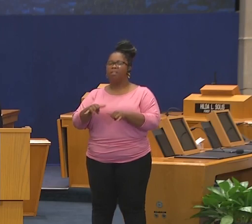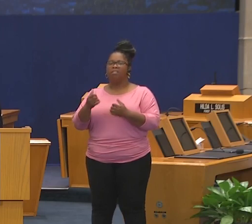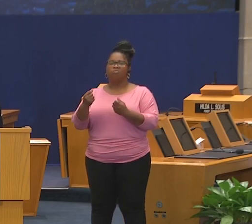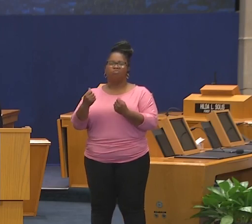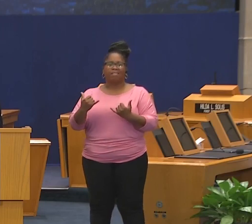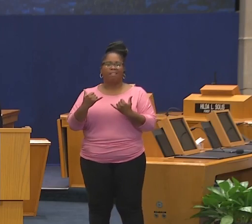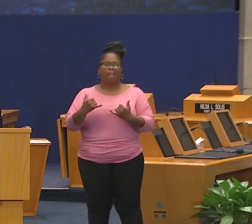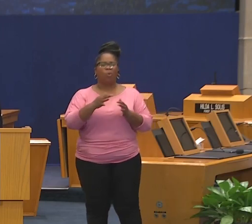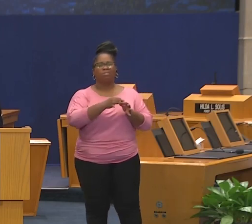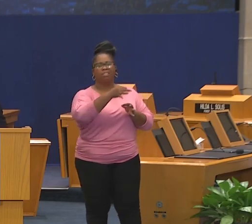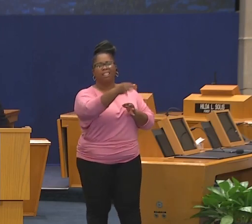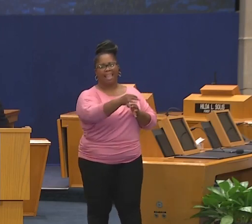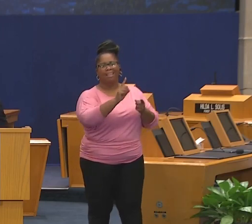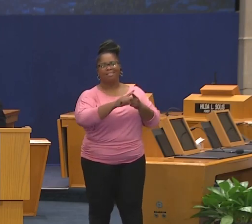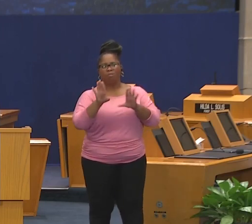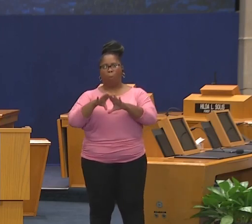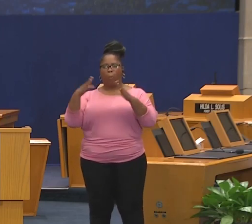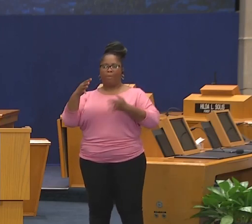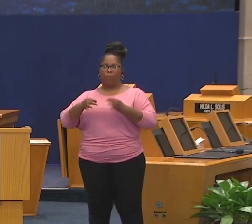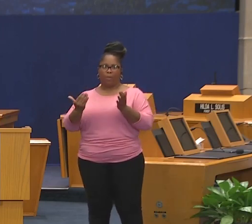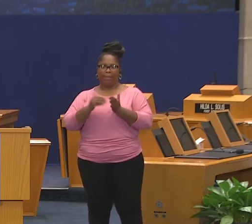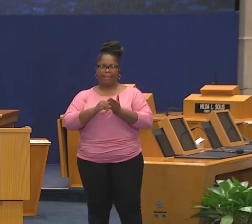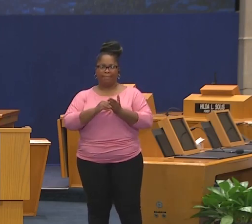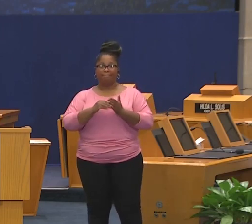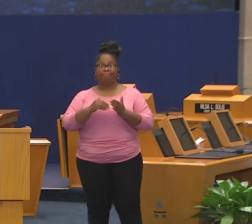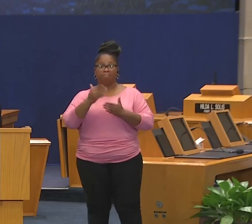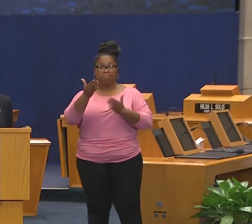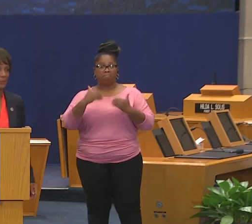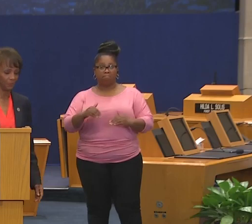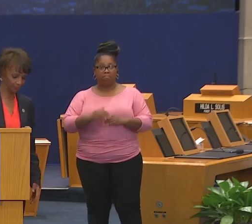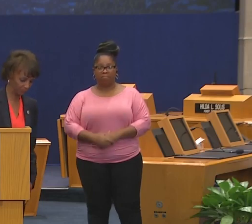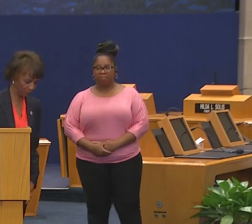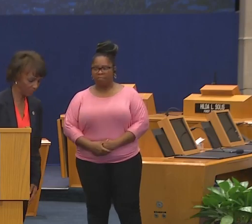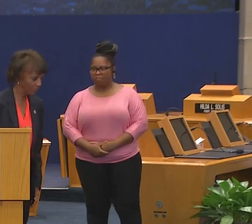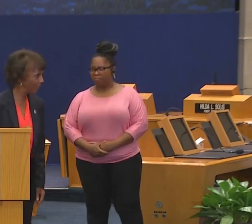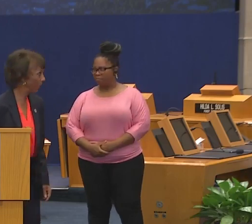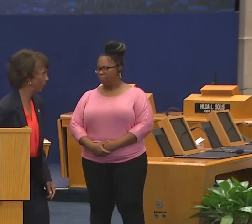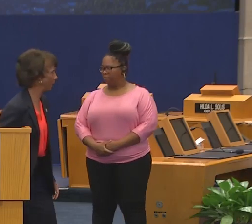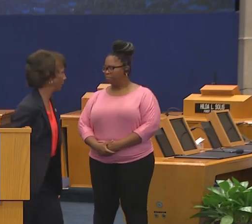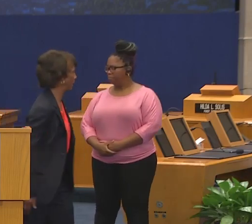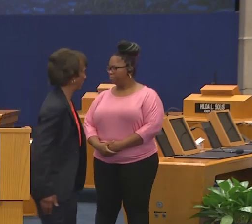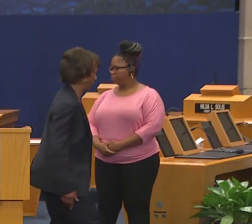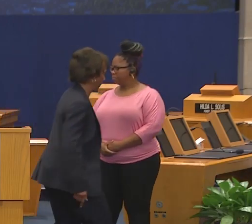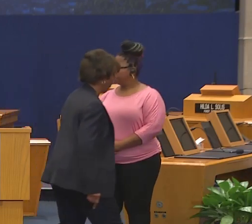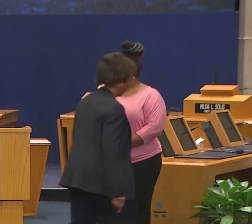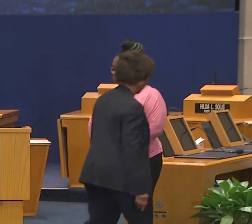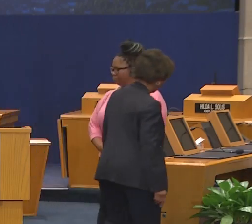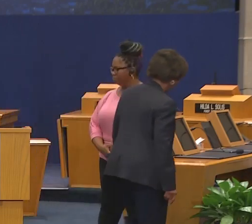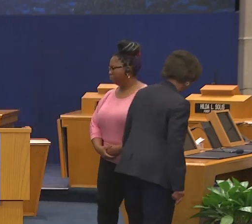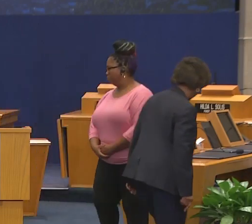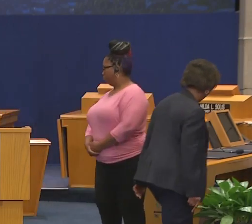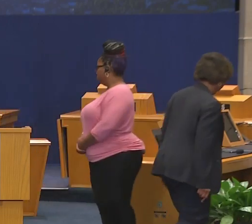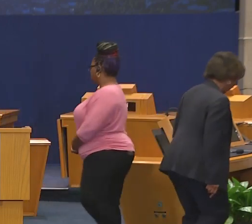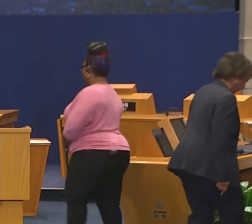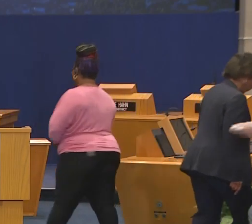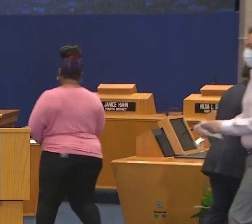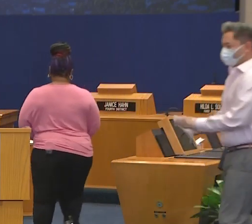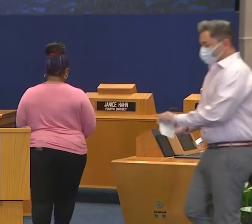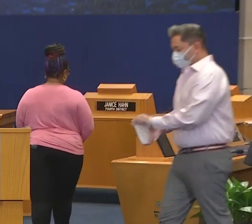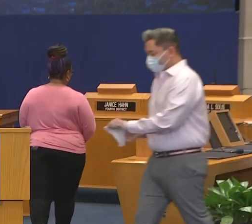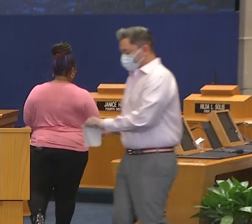open and in session. Next question. And next we turn to the line of Claudia Pashuta